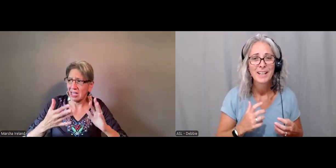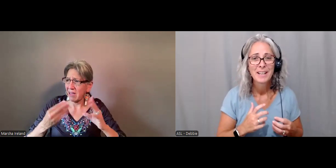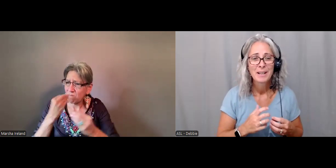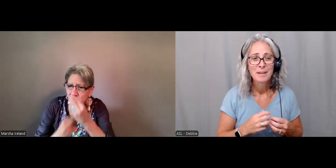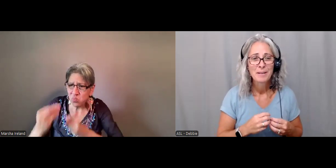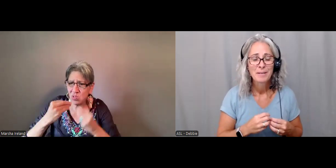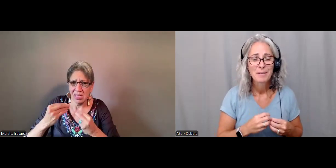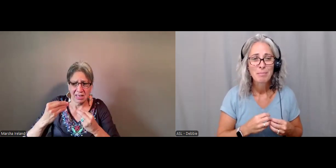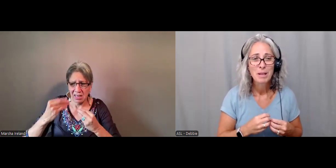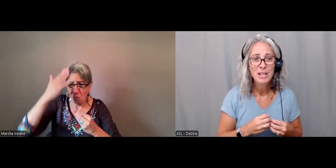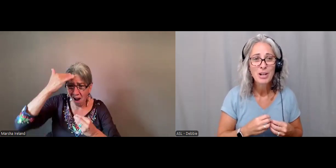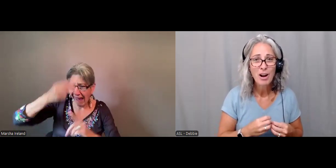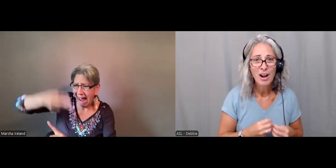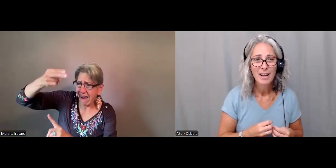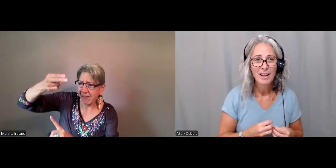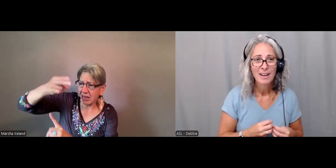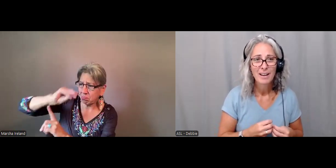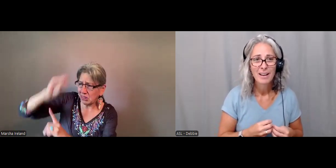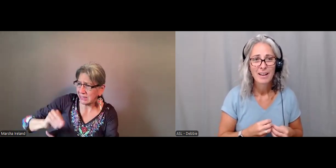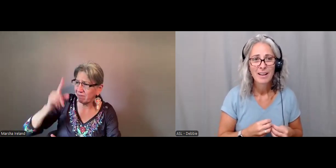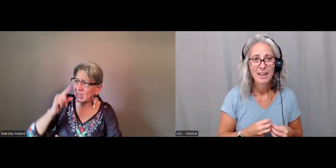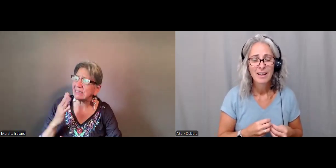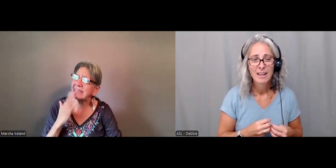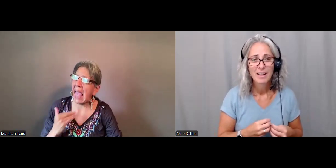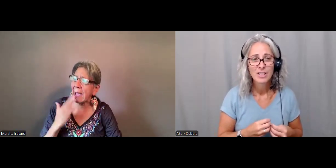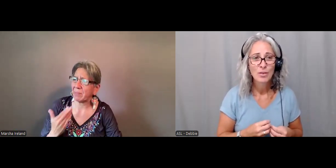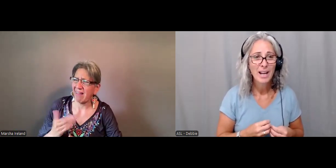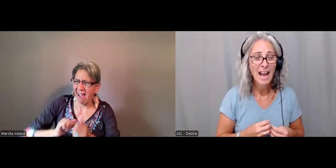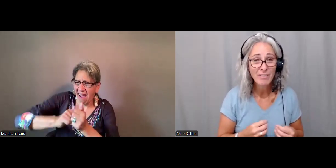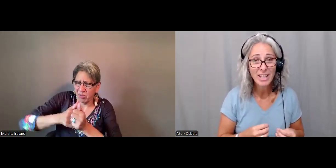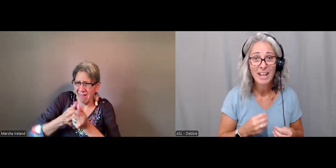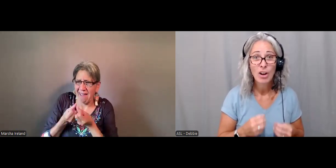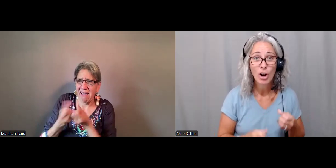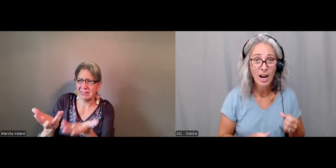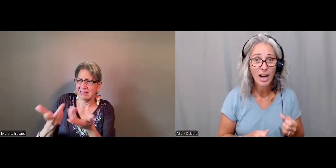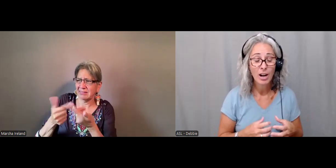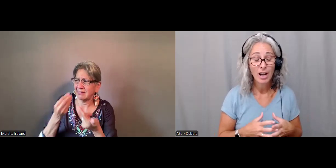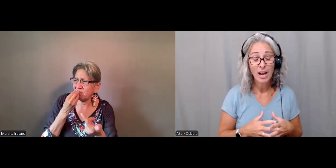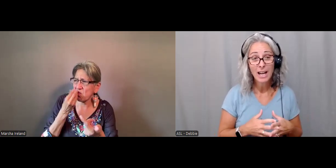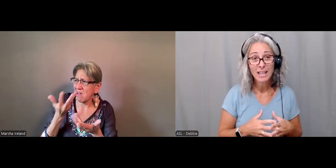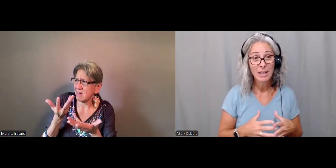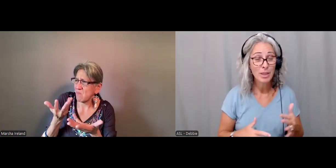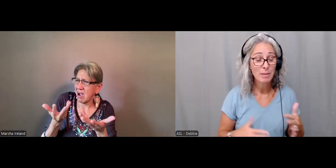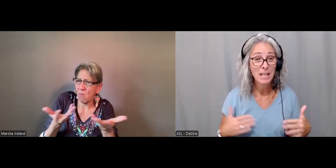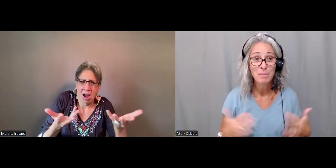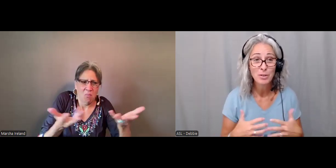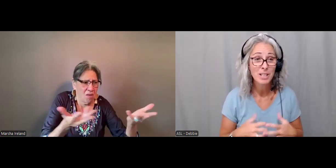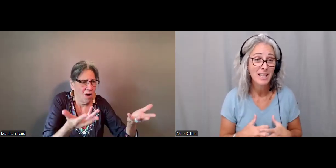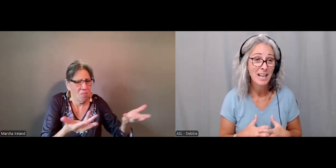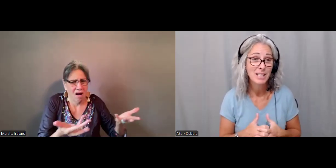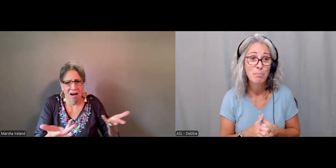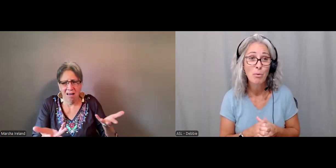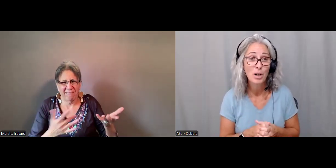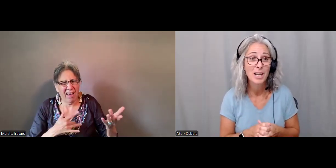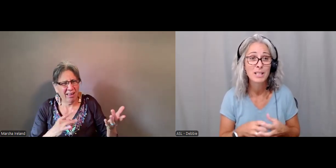culture may be gone. And so I advocate highly within my community